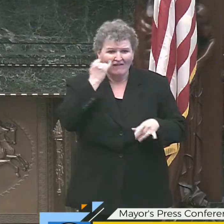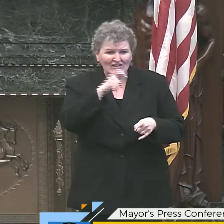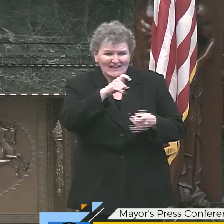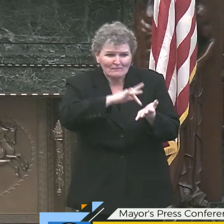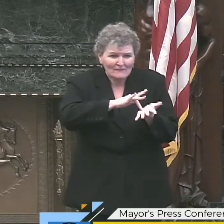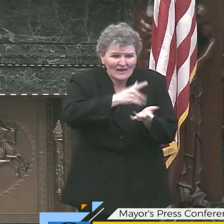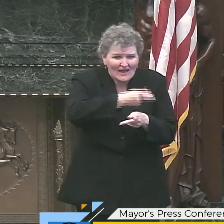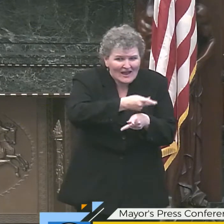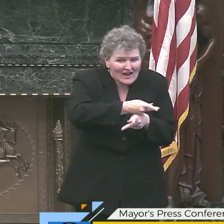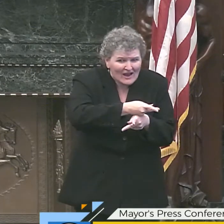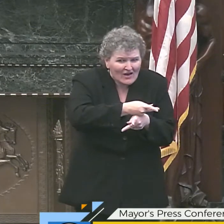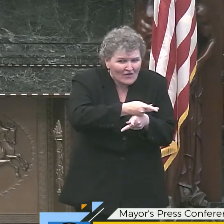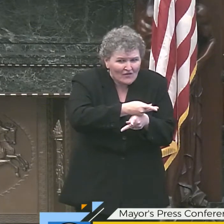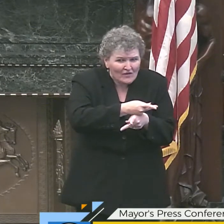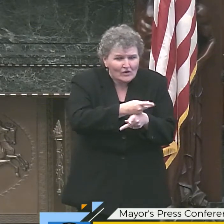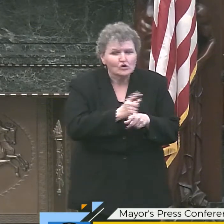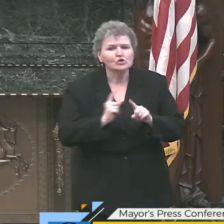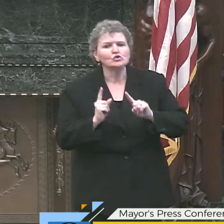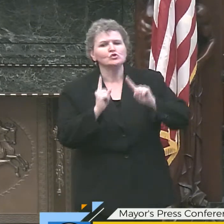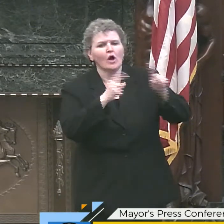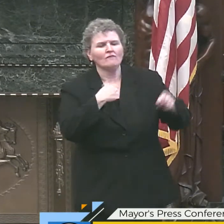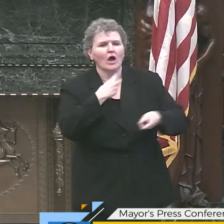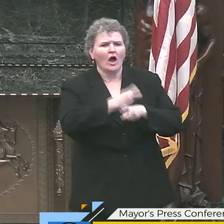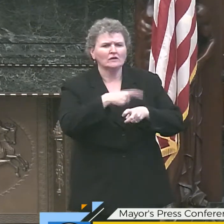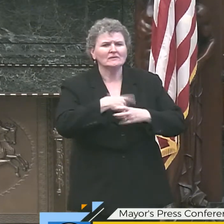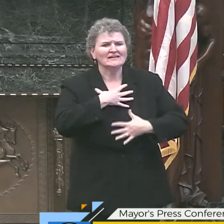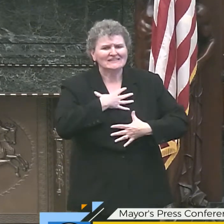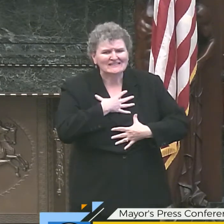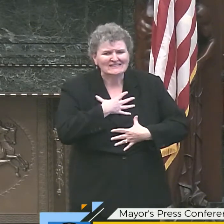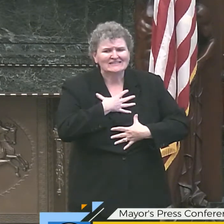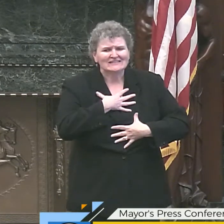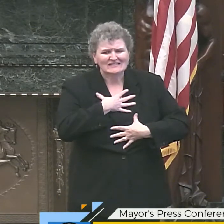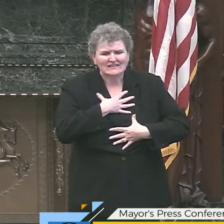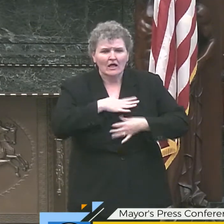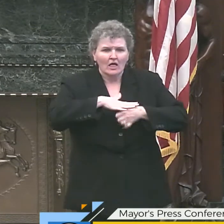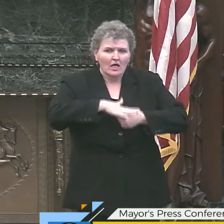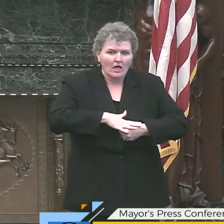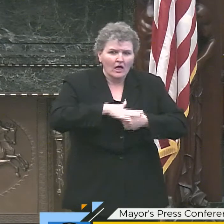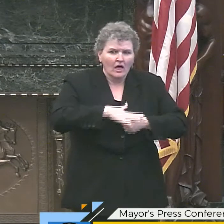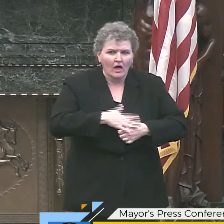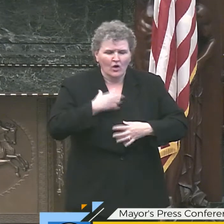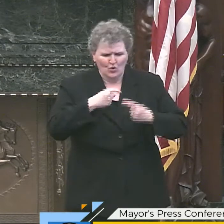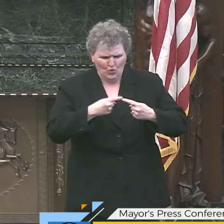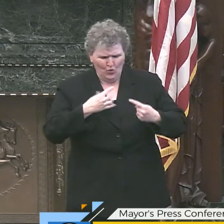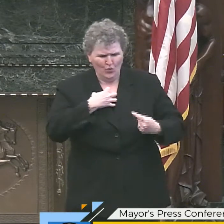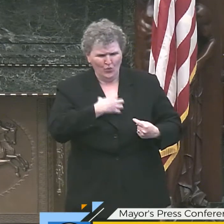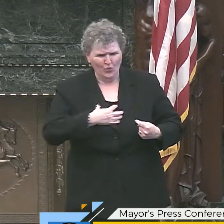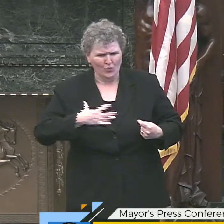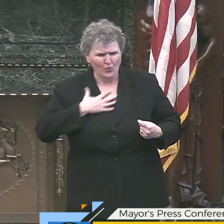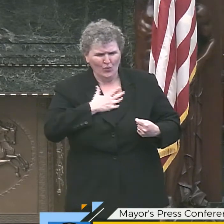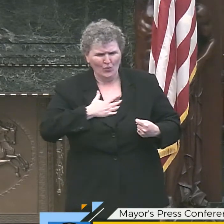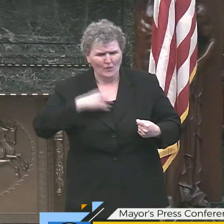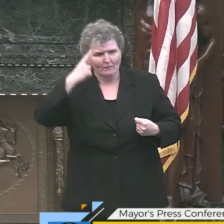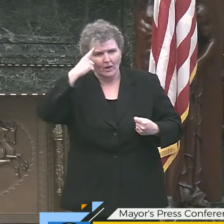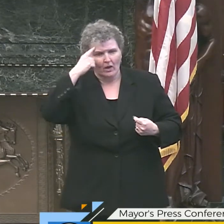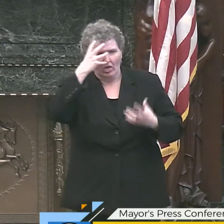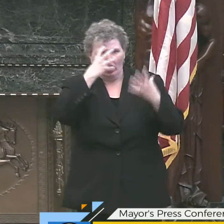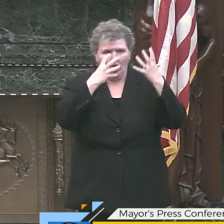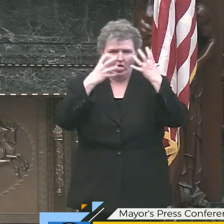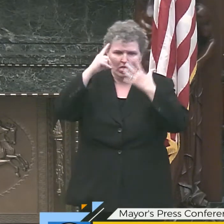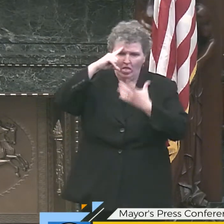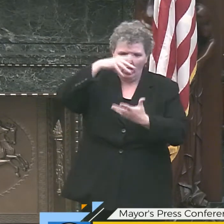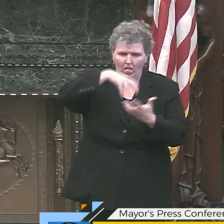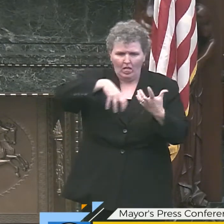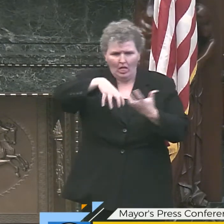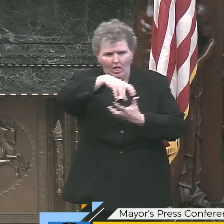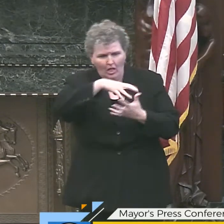difficulty breathing, persistent pain or pressure in the chest, confusion or inability to arouse,